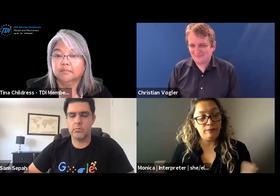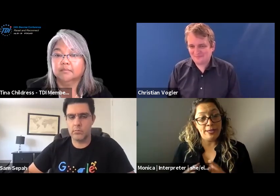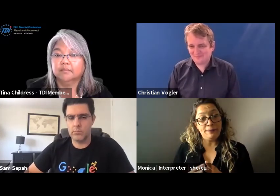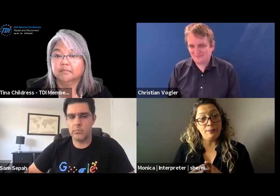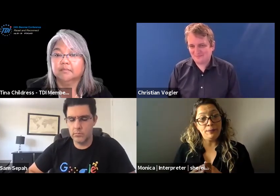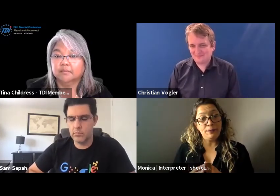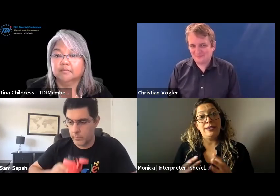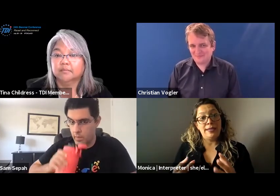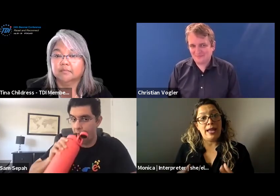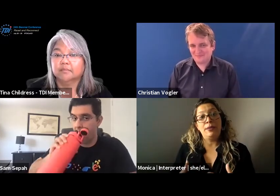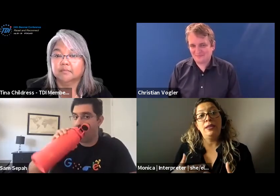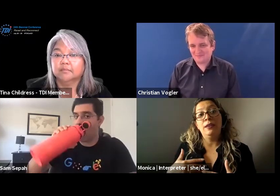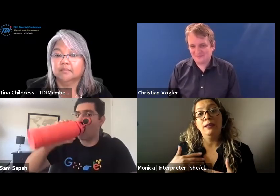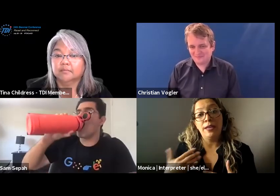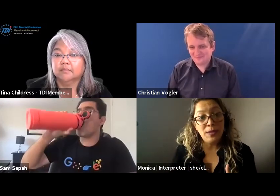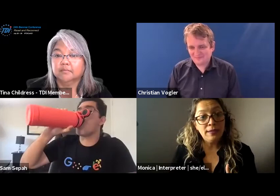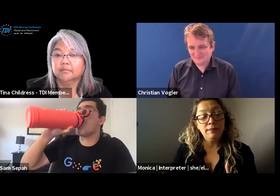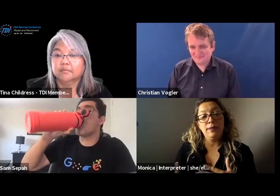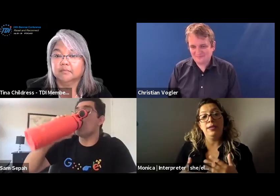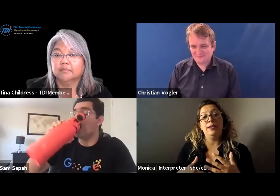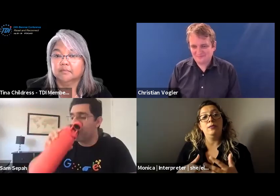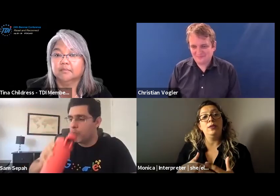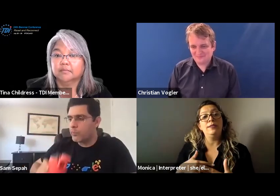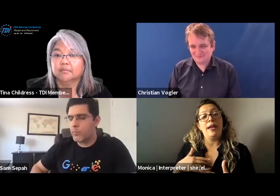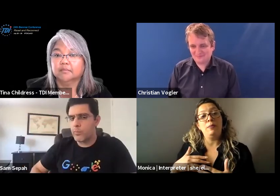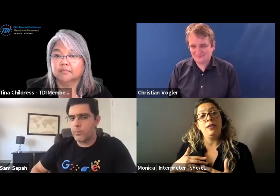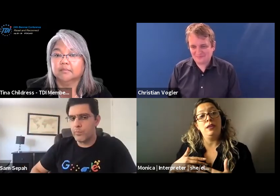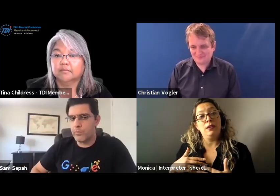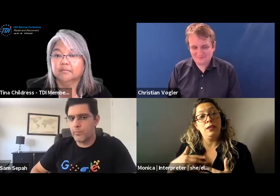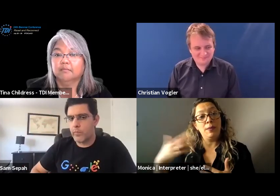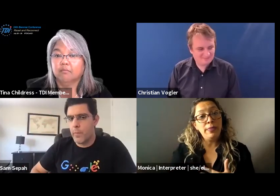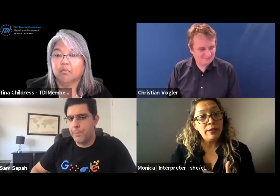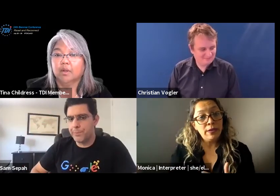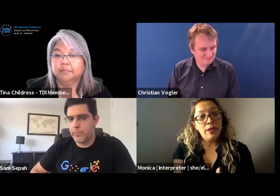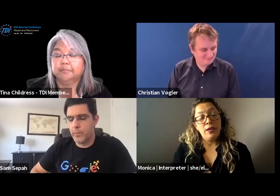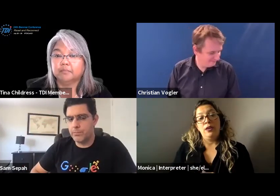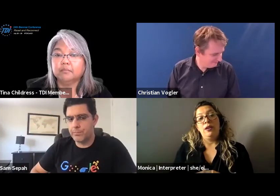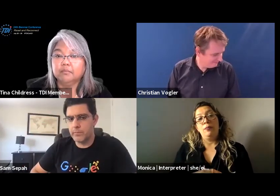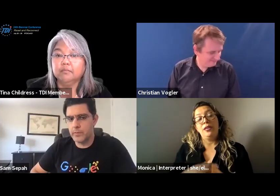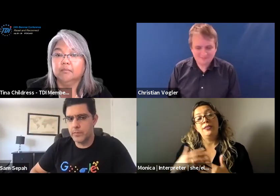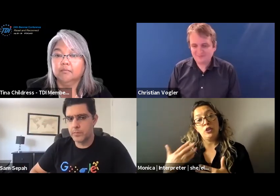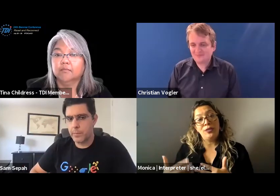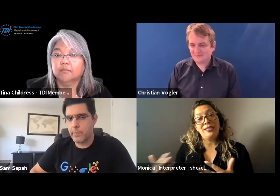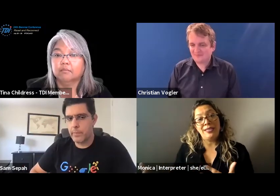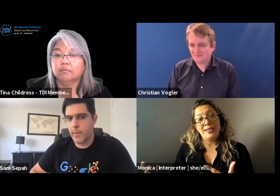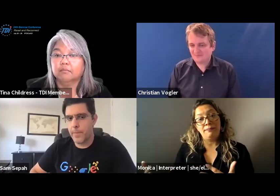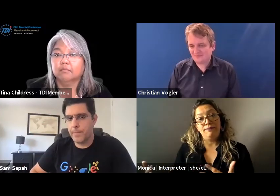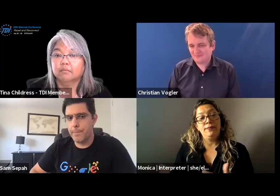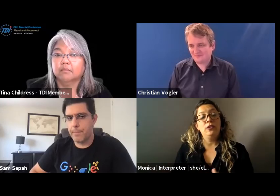right? Is it happening next week? Is it happening in a month? Because it's going to take time. We